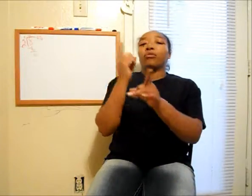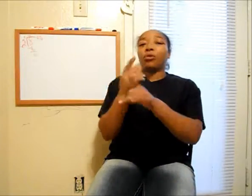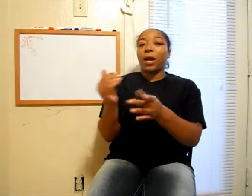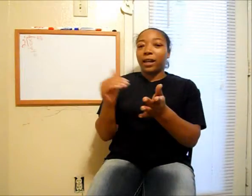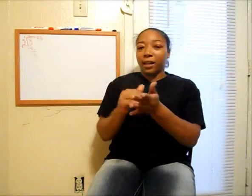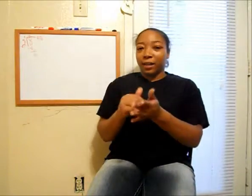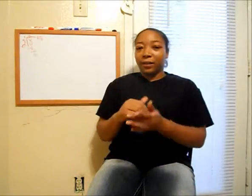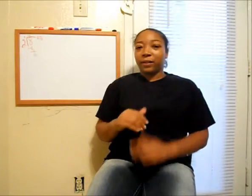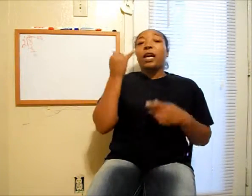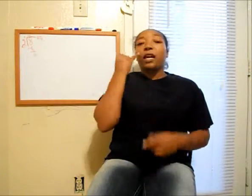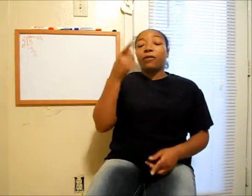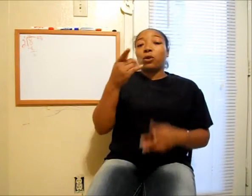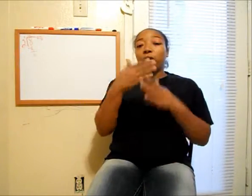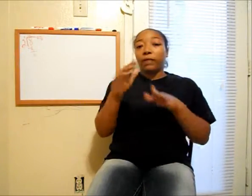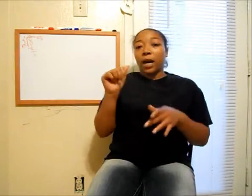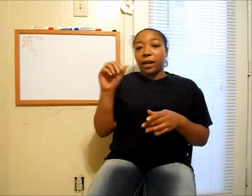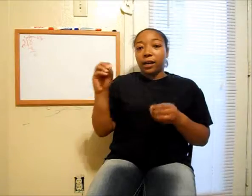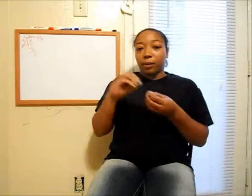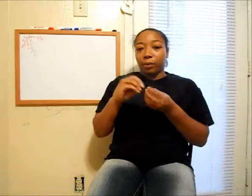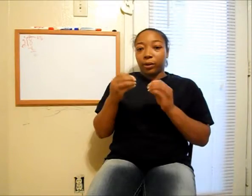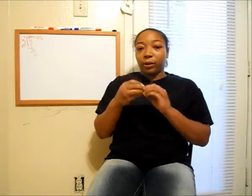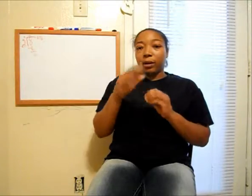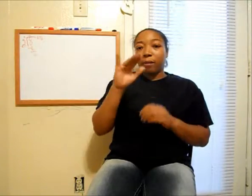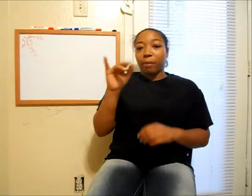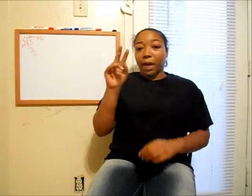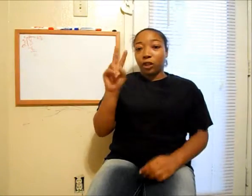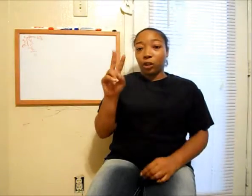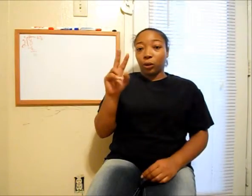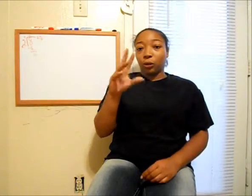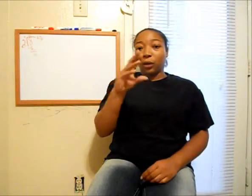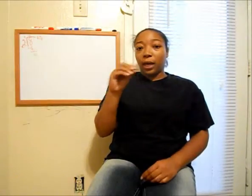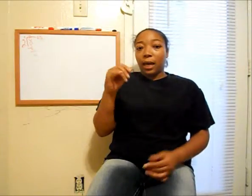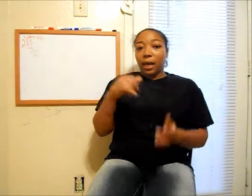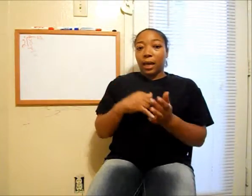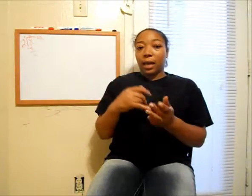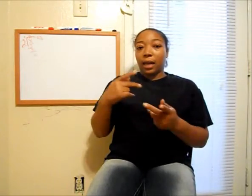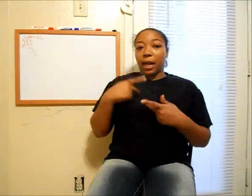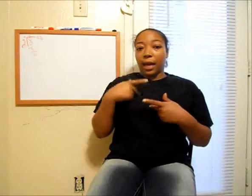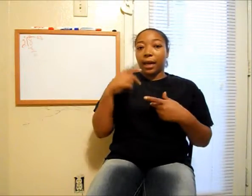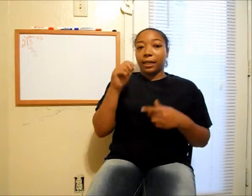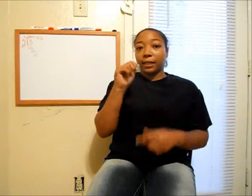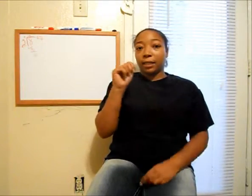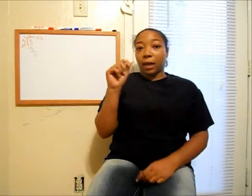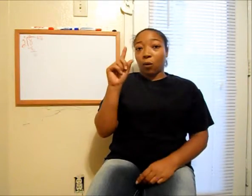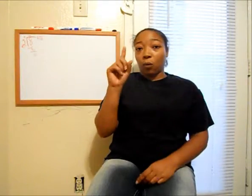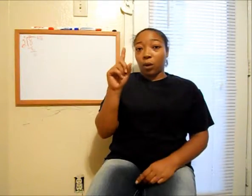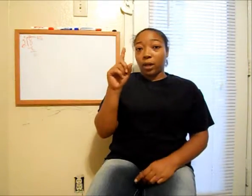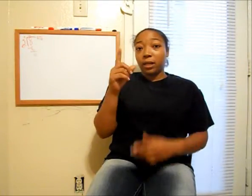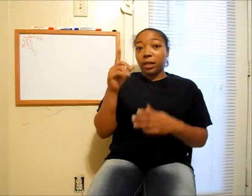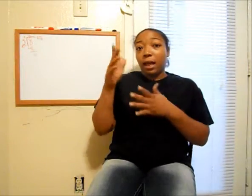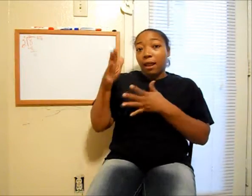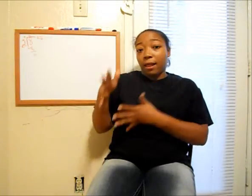Right again, if you divide a number by 2 and it has a 1